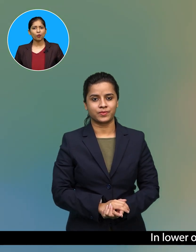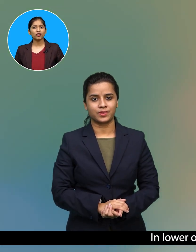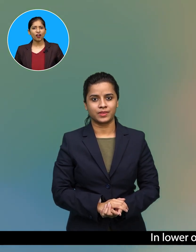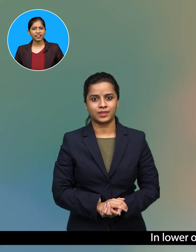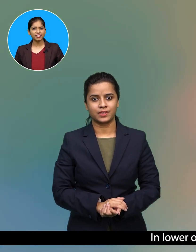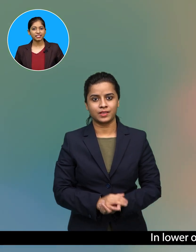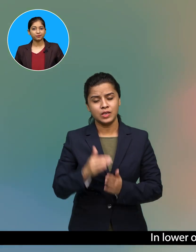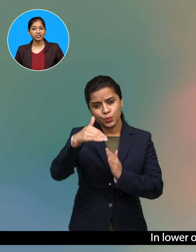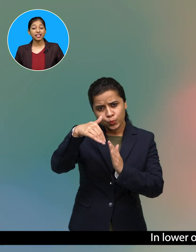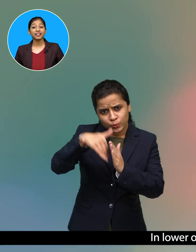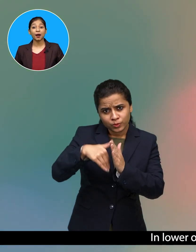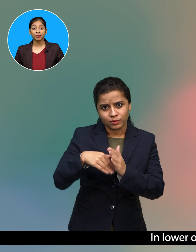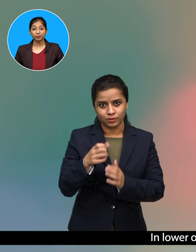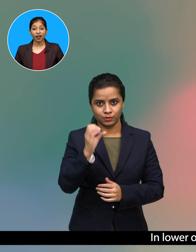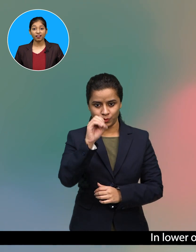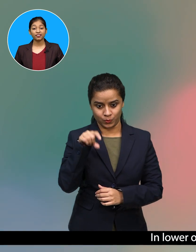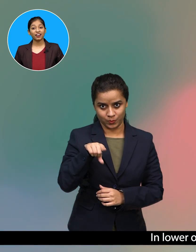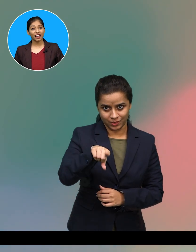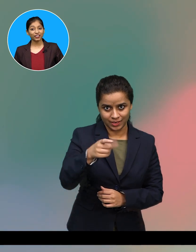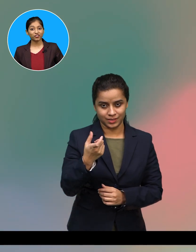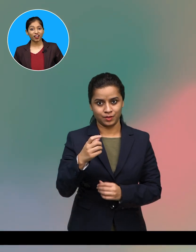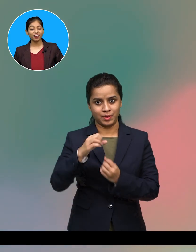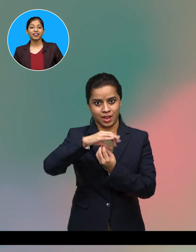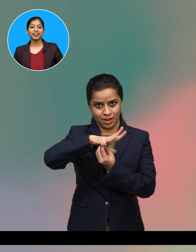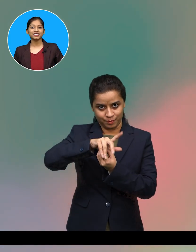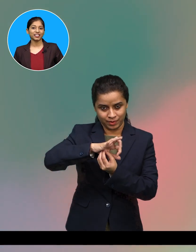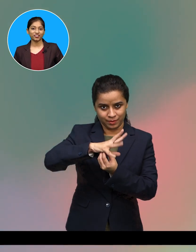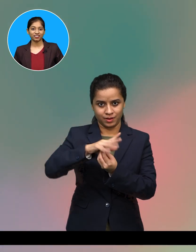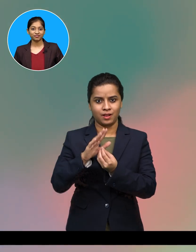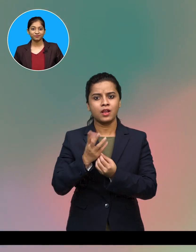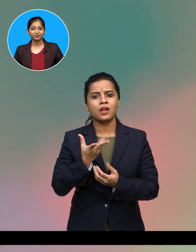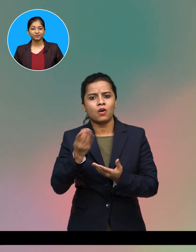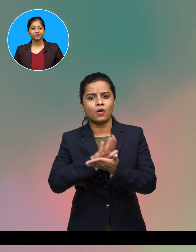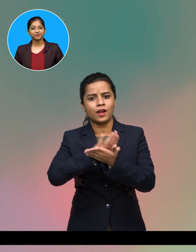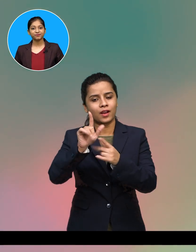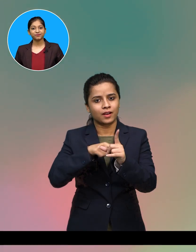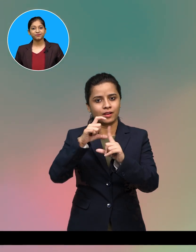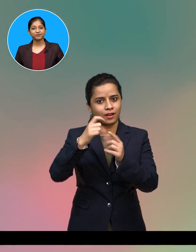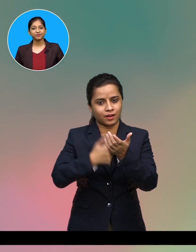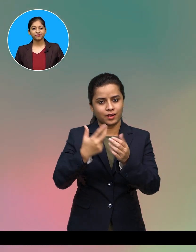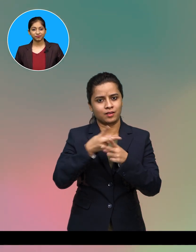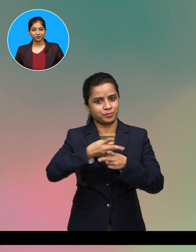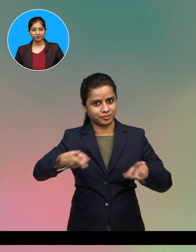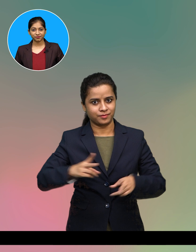In lower organisms like amoeba, hydra, etc.,